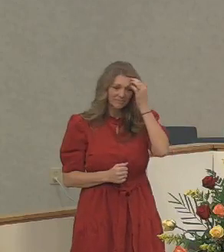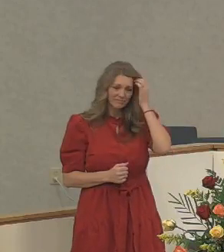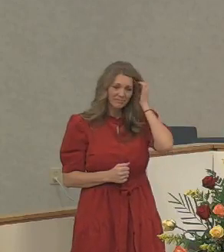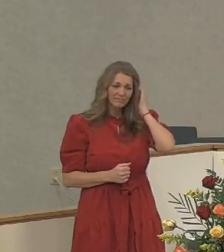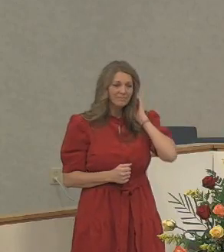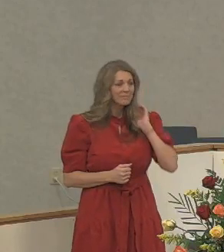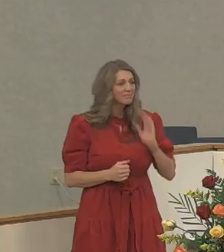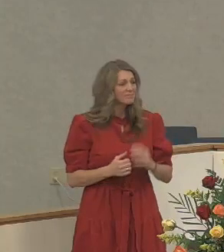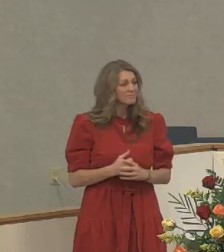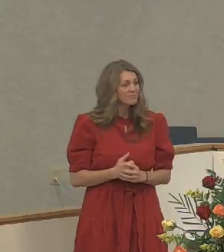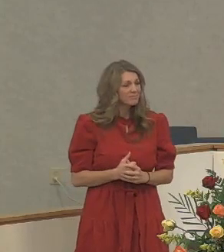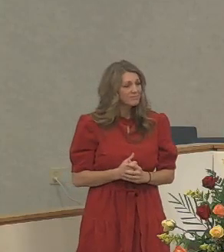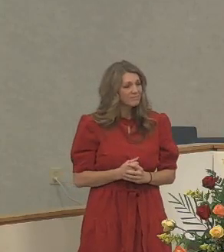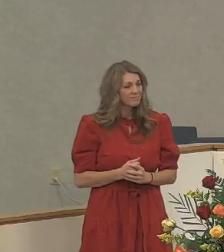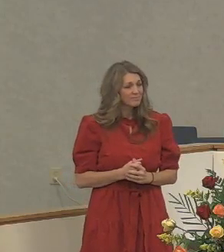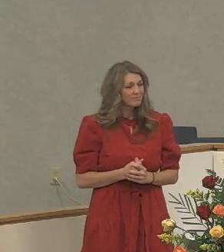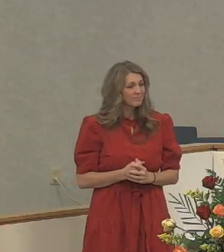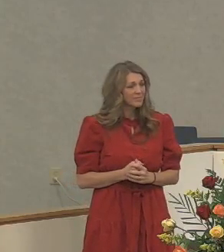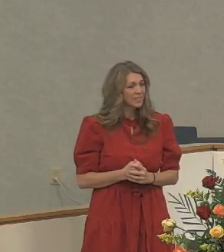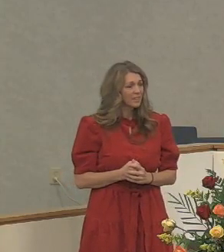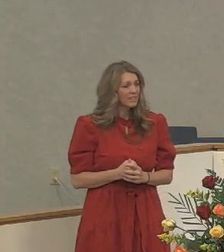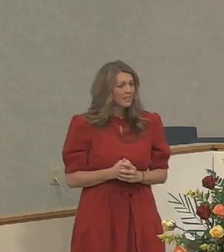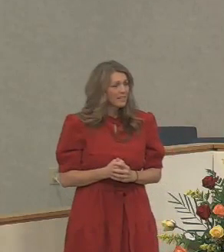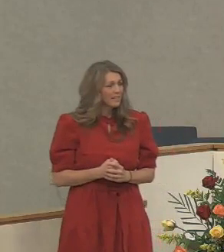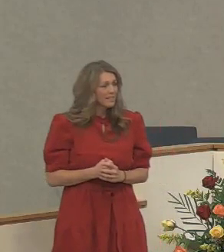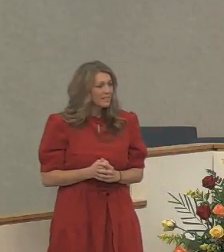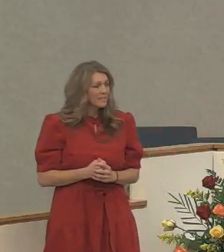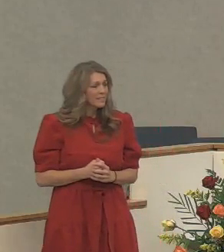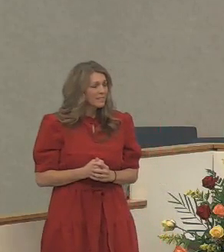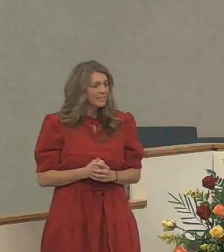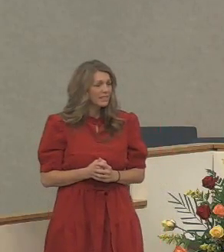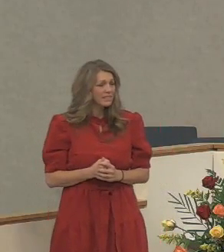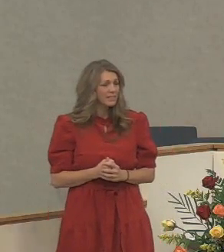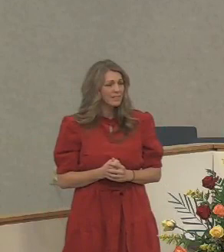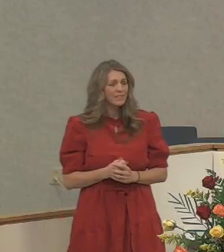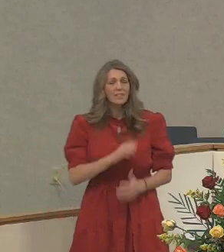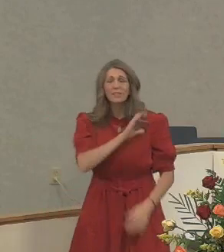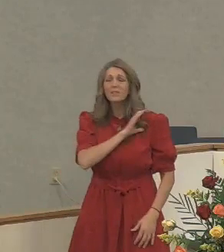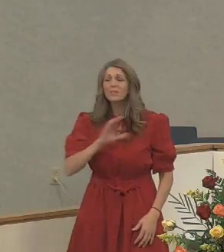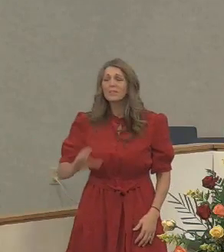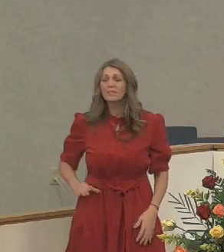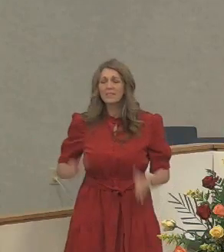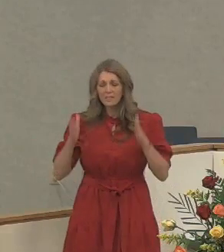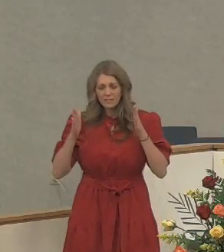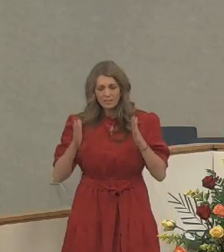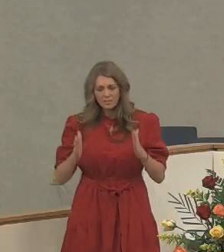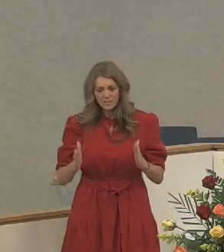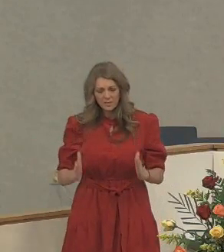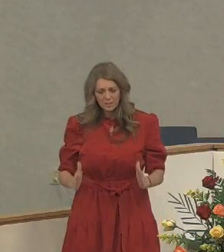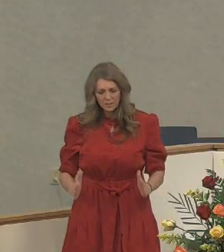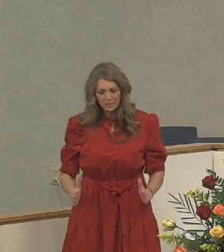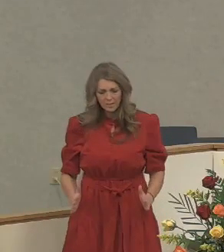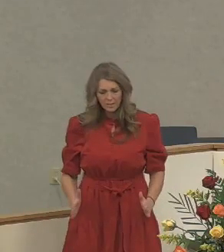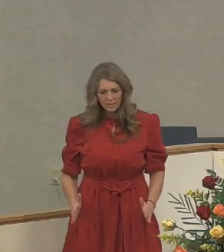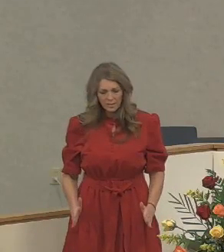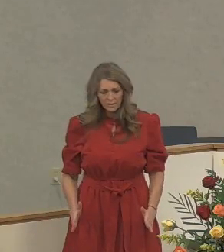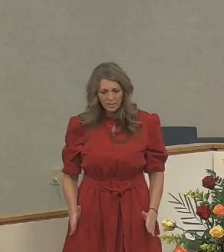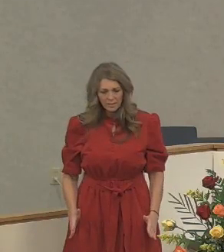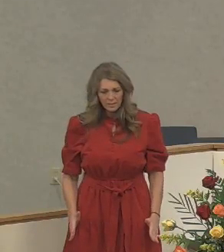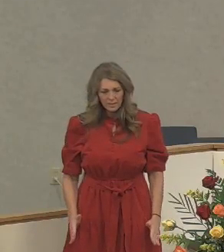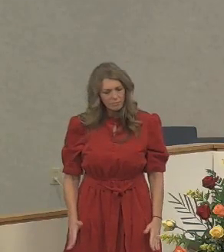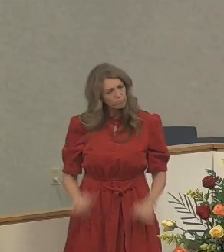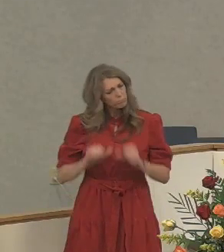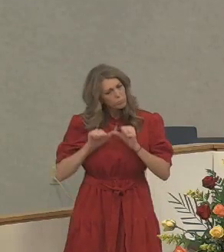This is great. Listen to this now. Dear child of God,